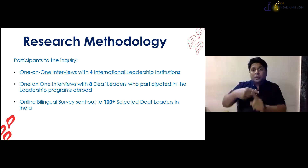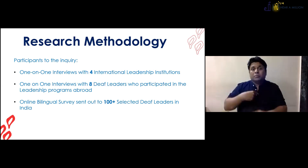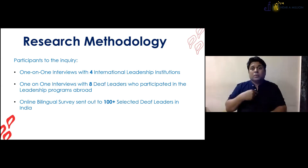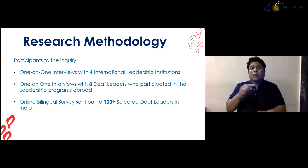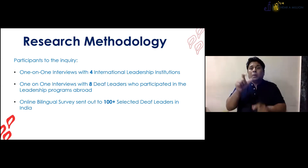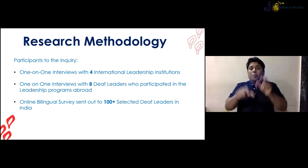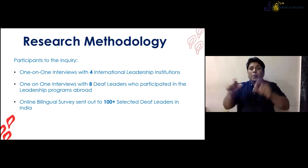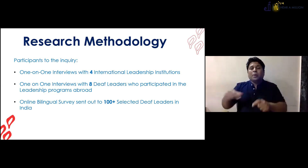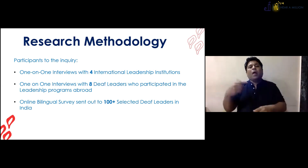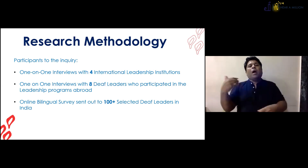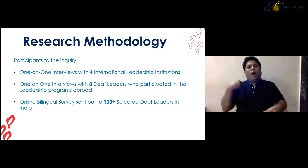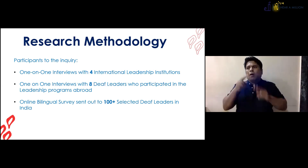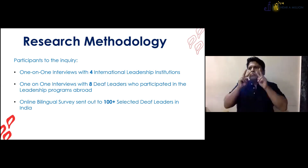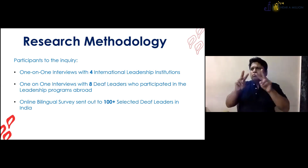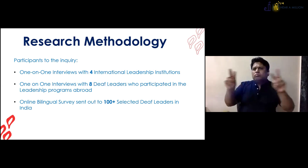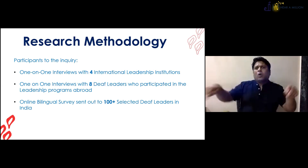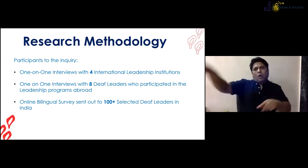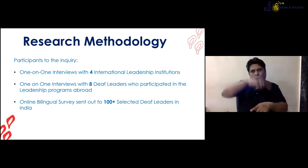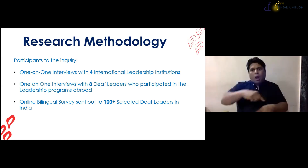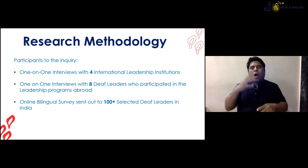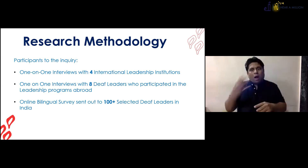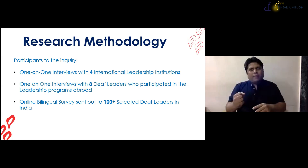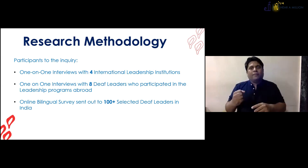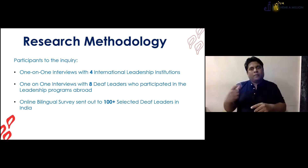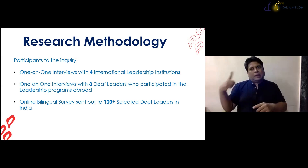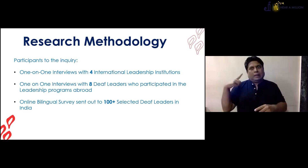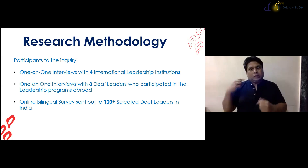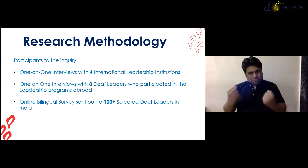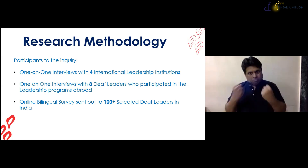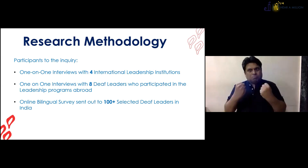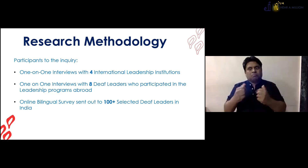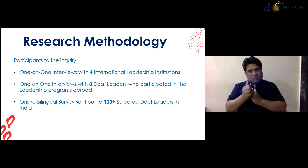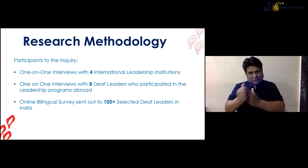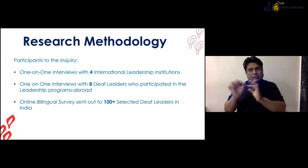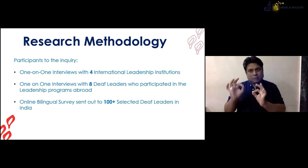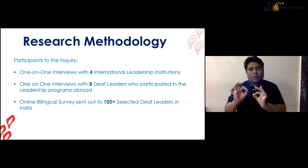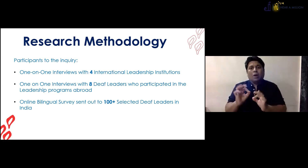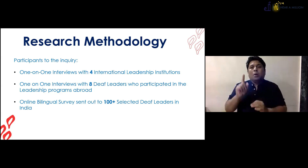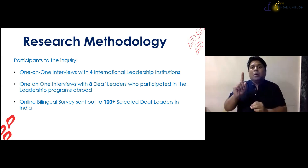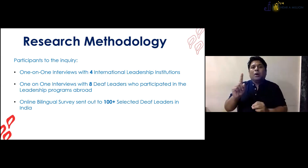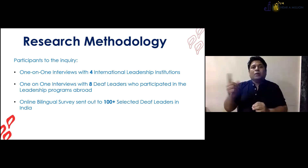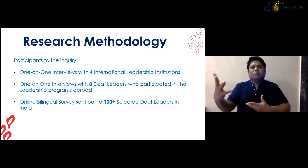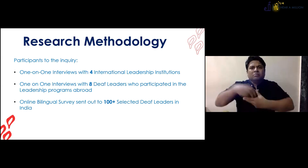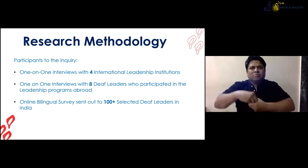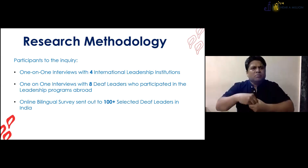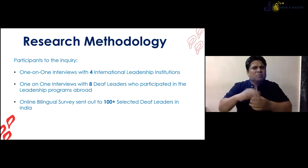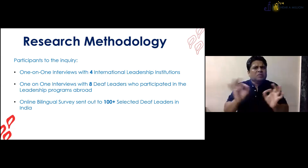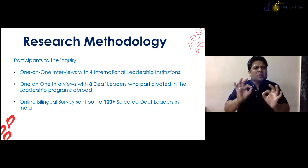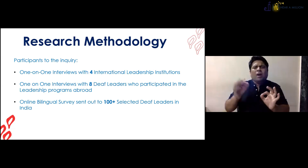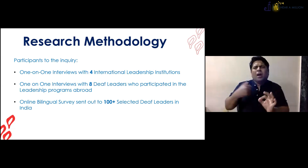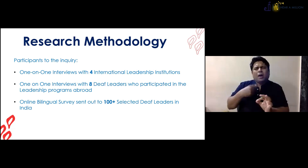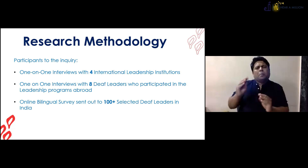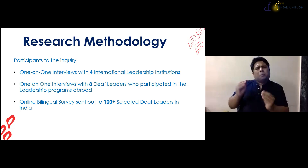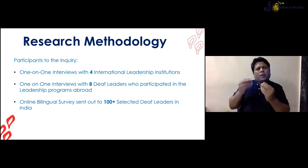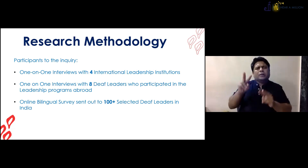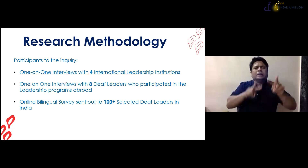about, 8 interviews. And a lot of people, I saw that, okay, we did have very strong leaderships there,